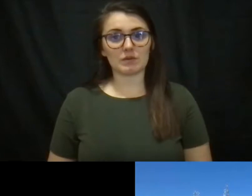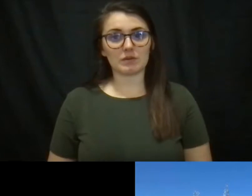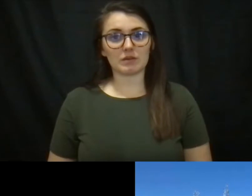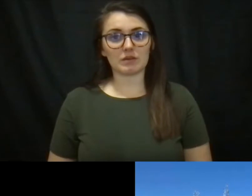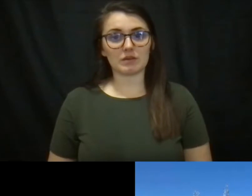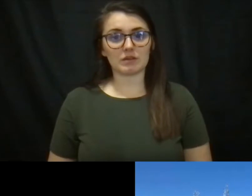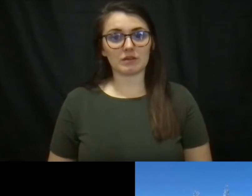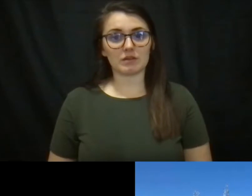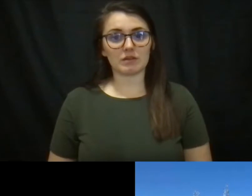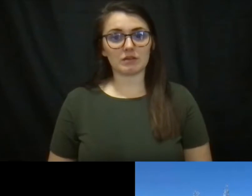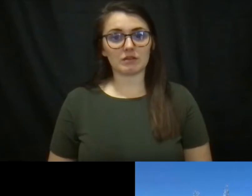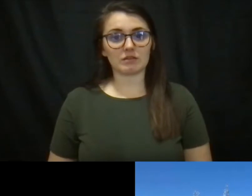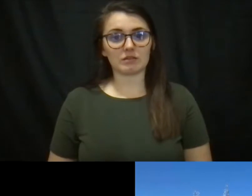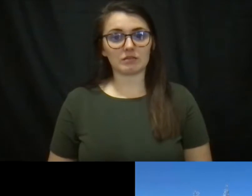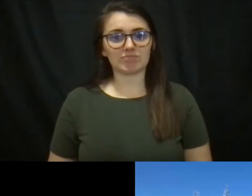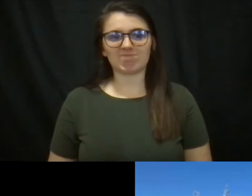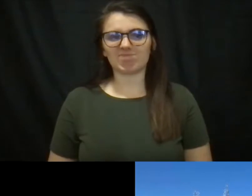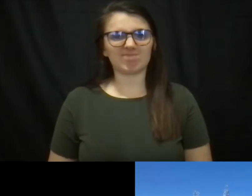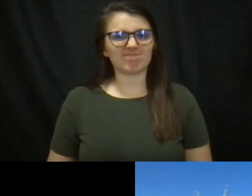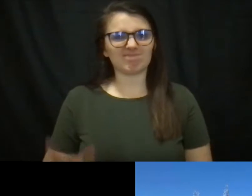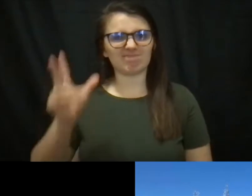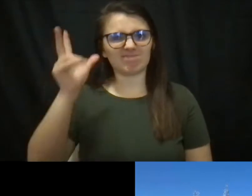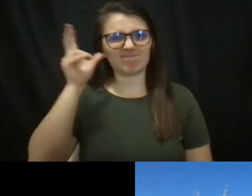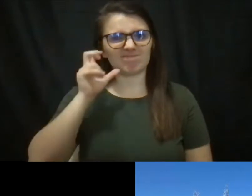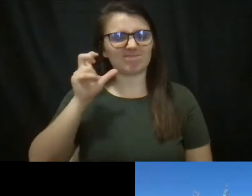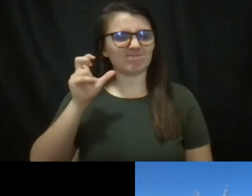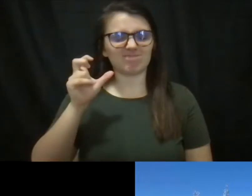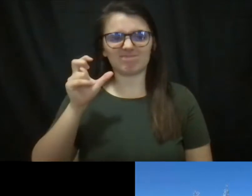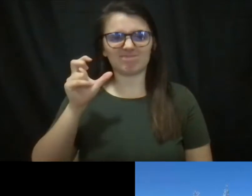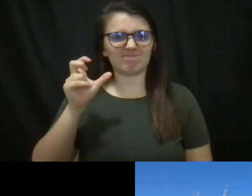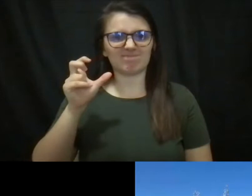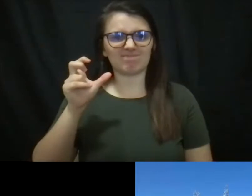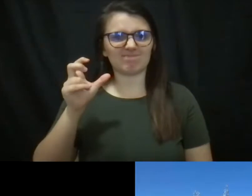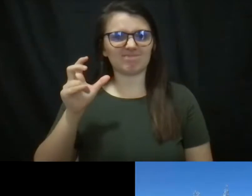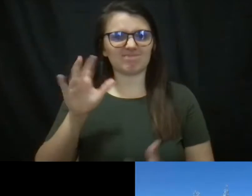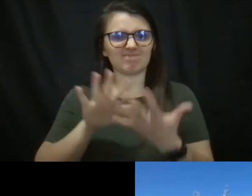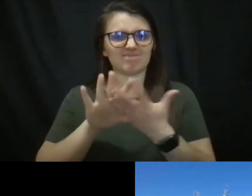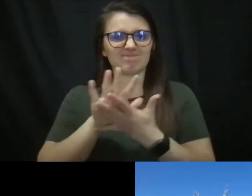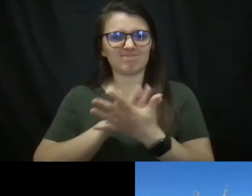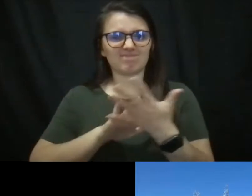Oh, I don't think we heard you very well. Do you work there?